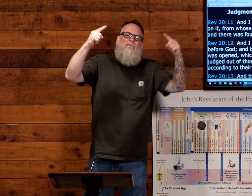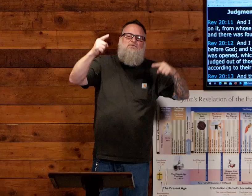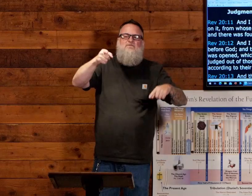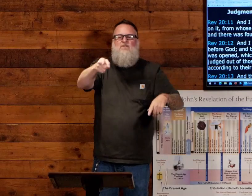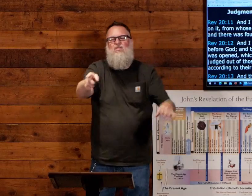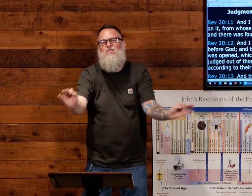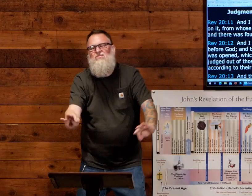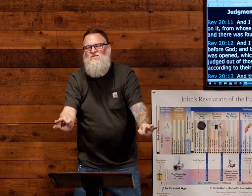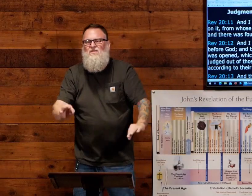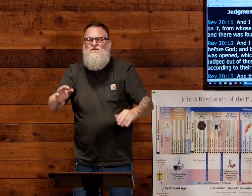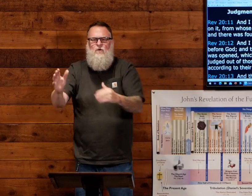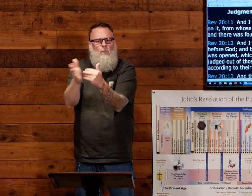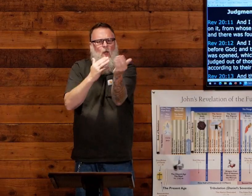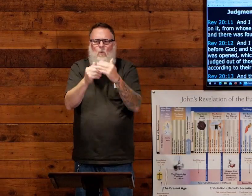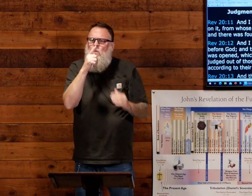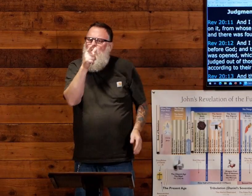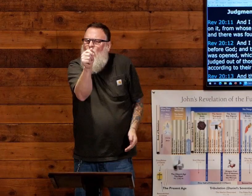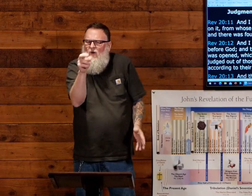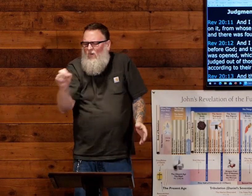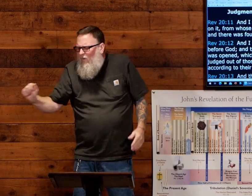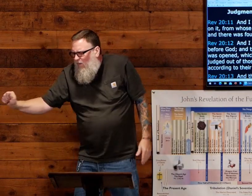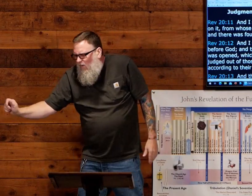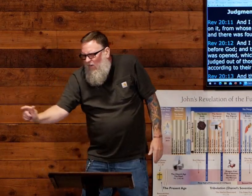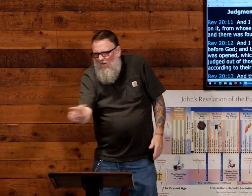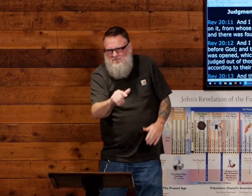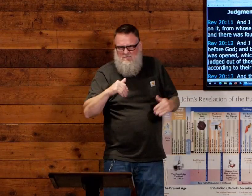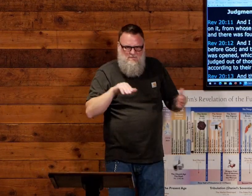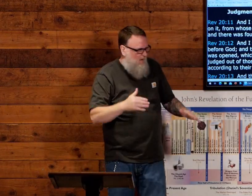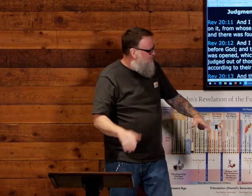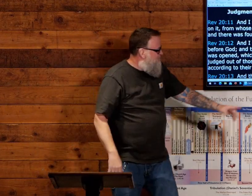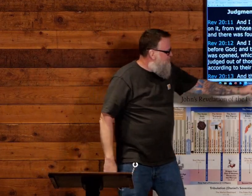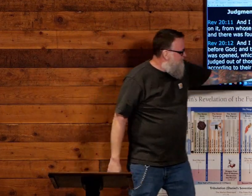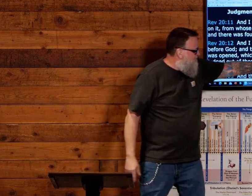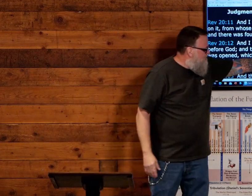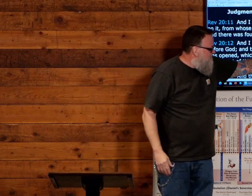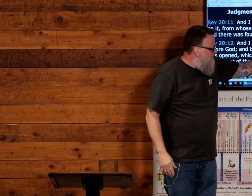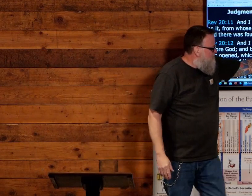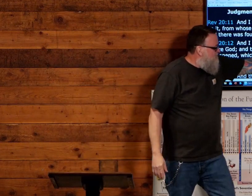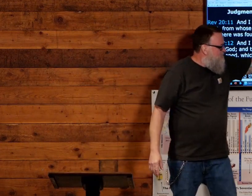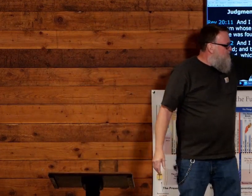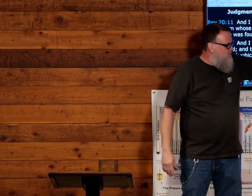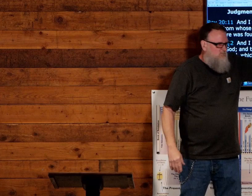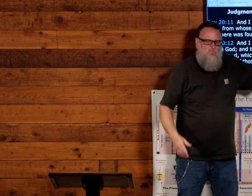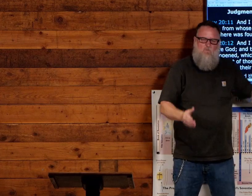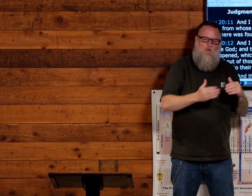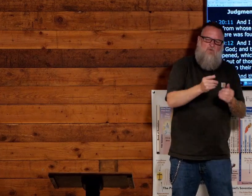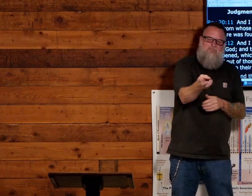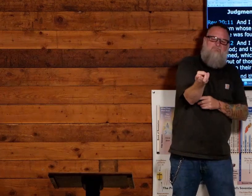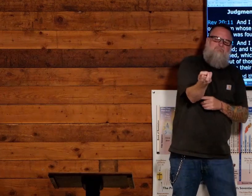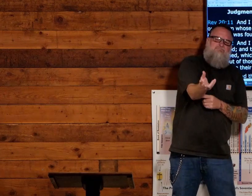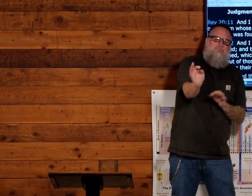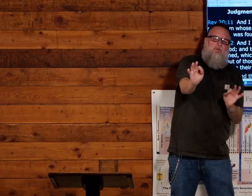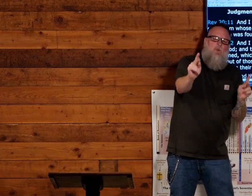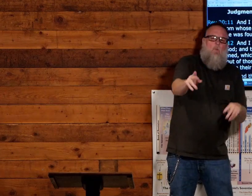No matter you're famous or not famous, no matter who you are, all the dead and great, meaning